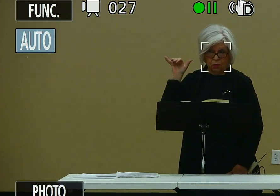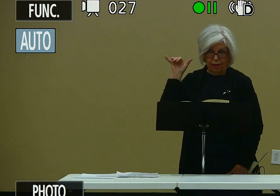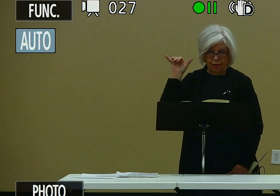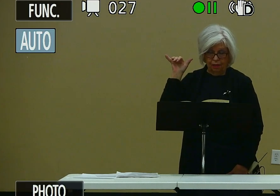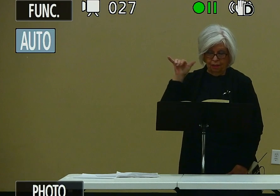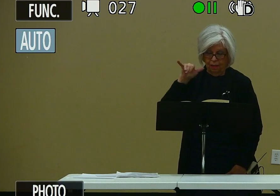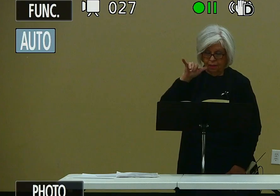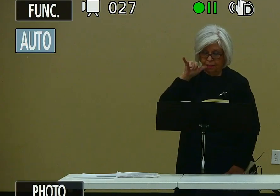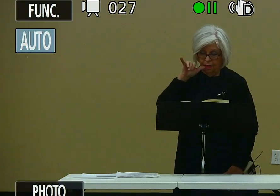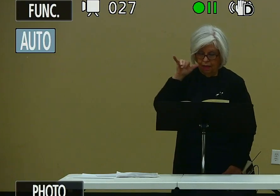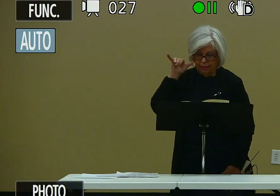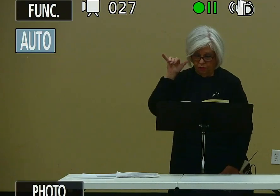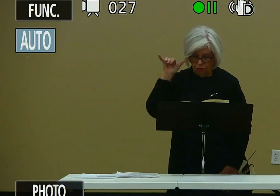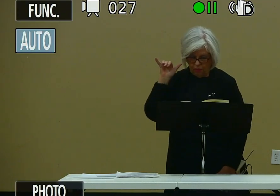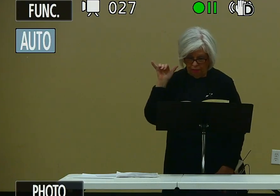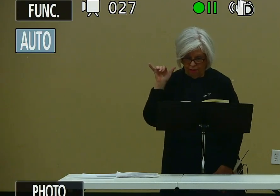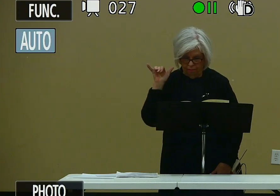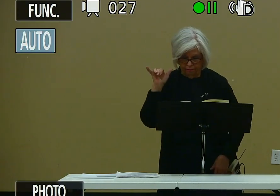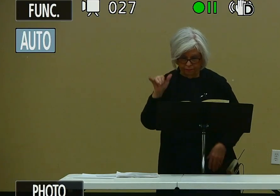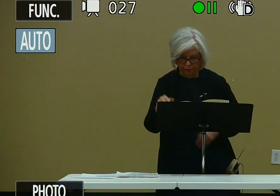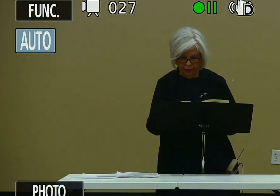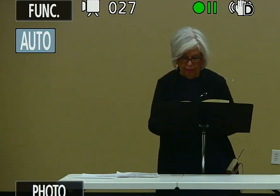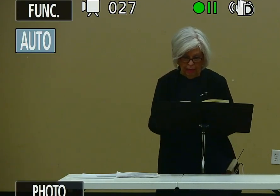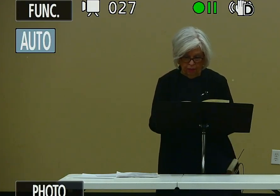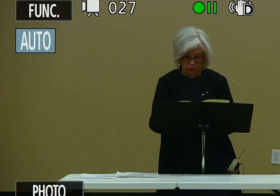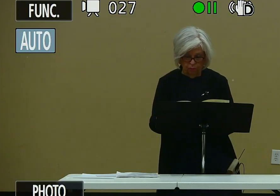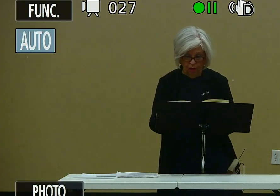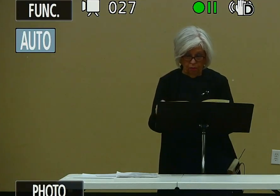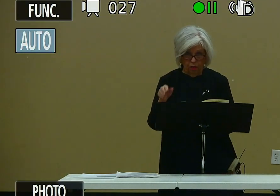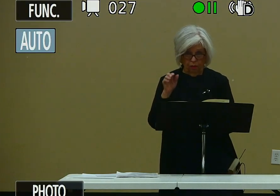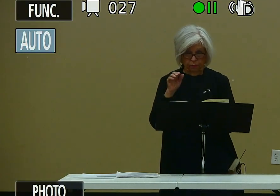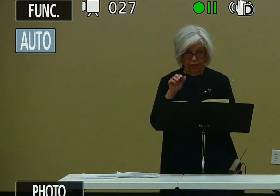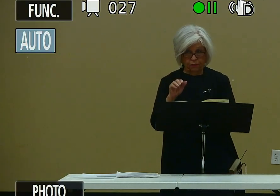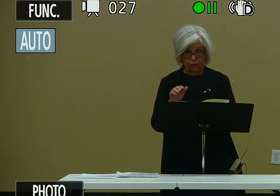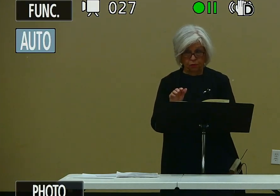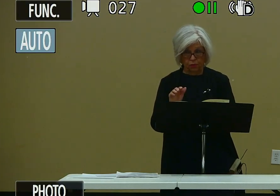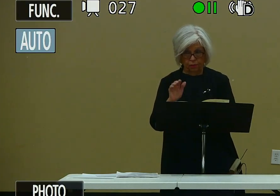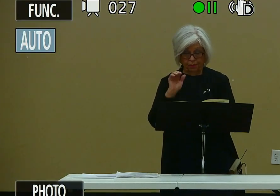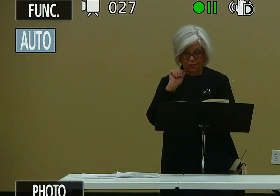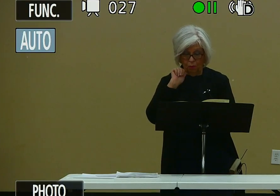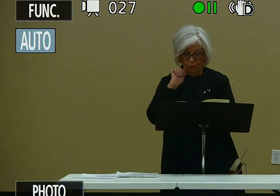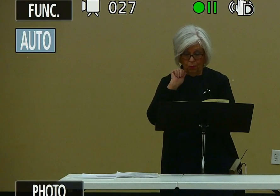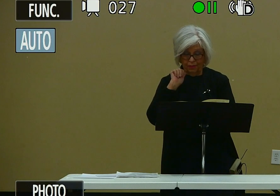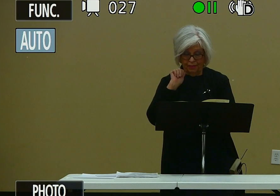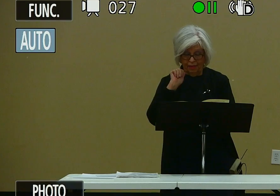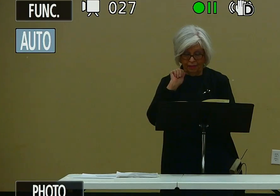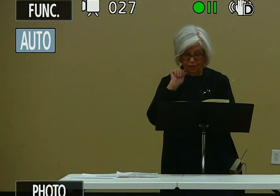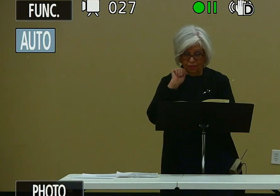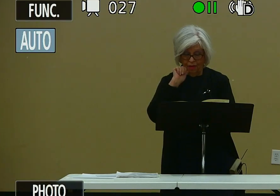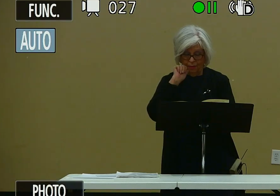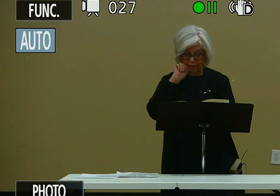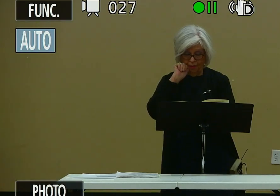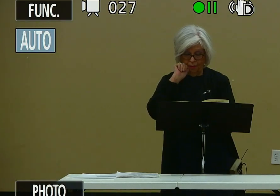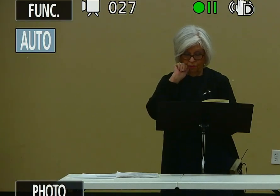Yesterday. Yesterday. Tomorrow, that's future, so we're going to take our thumb and go